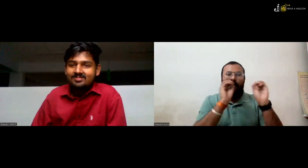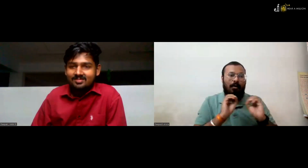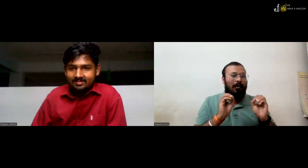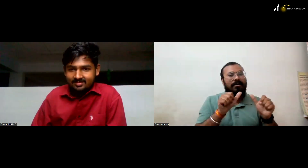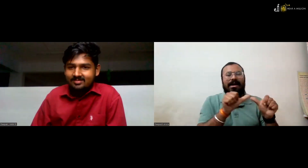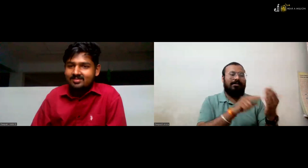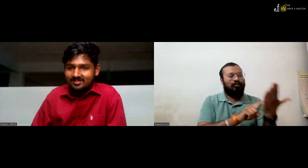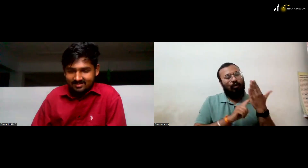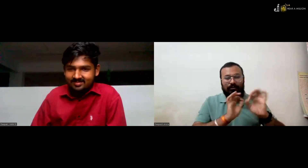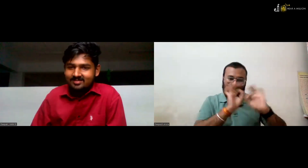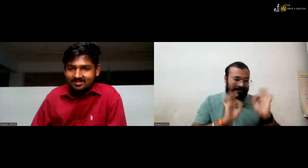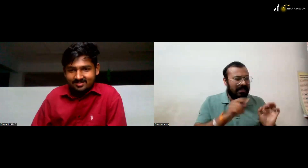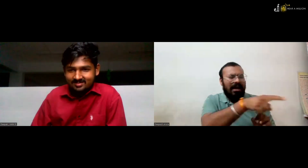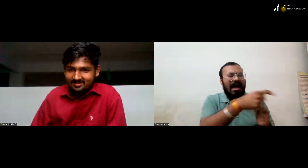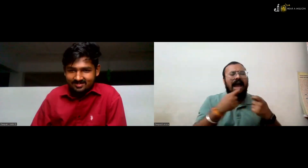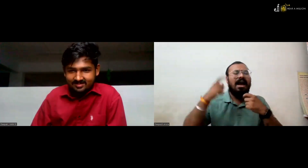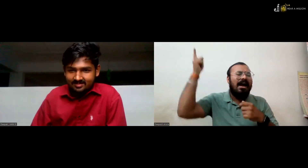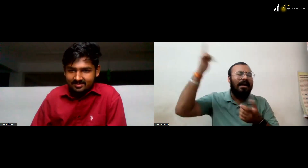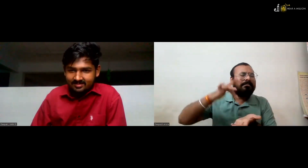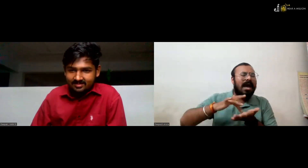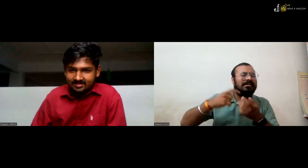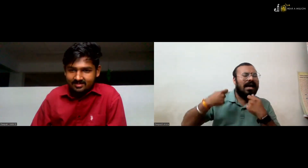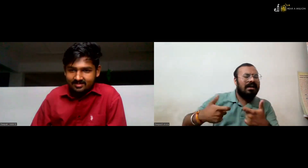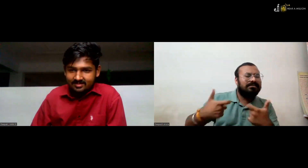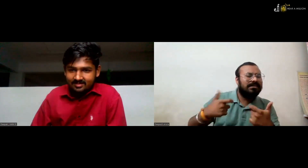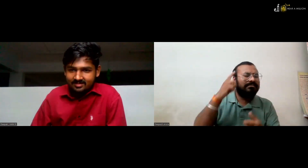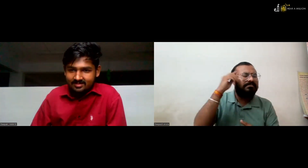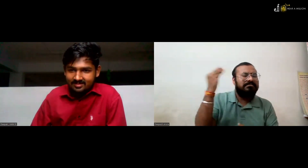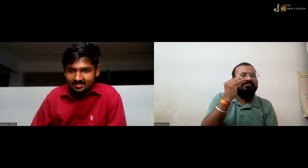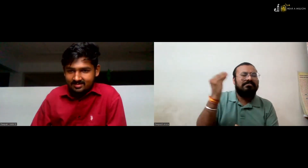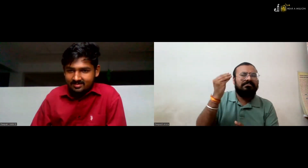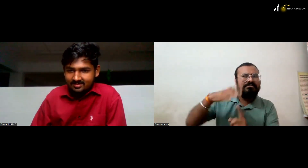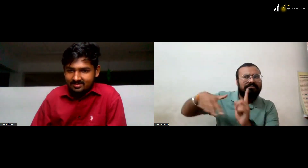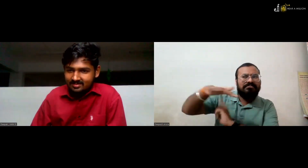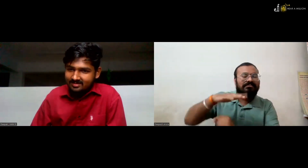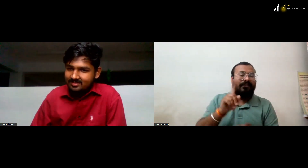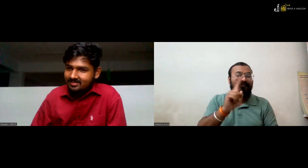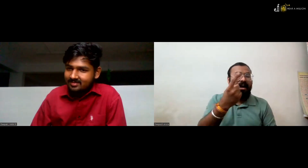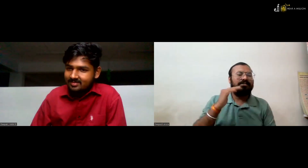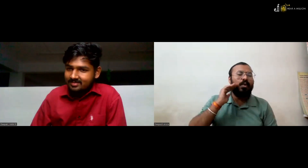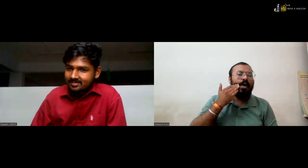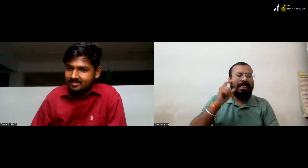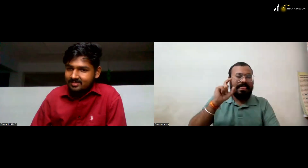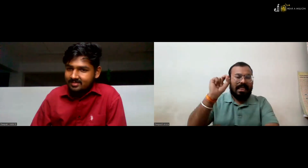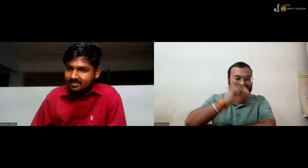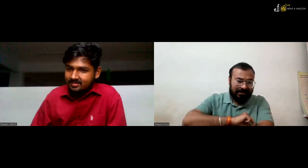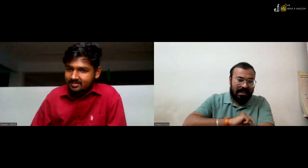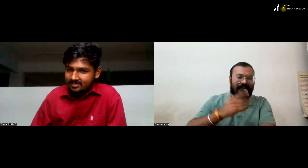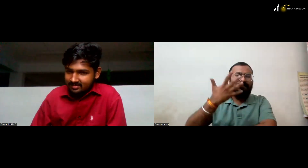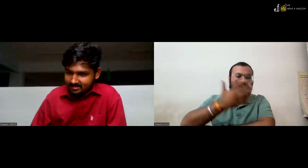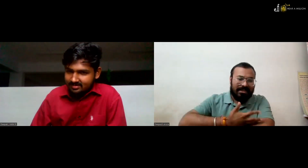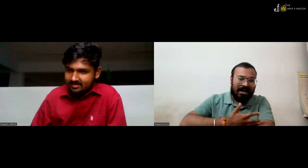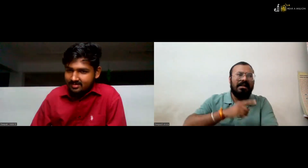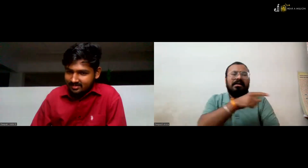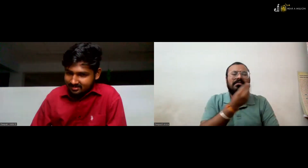So the person who was sharing, that we have this much amount with us, but later on, we estimated the expenses